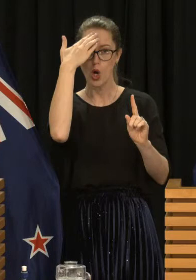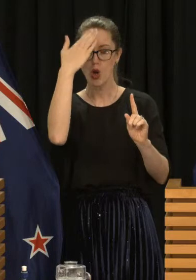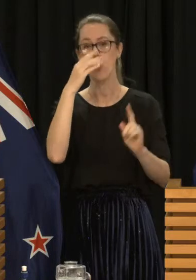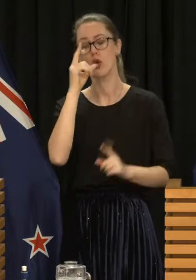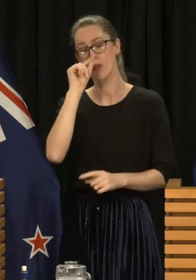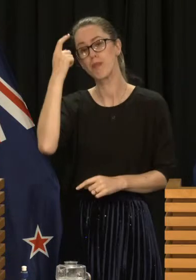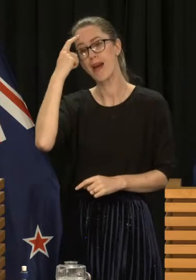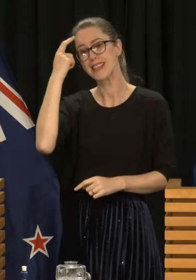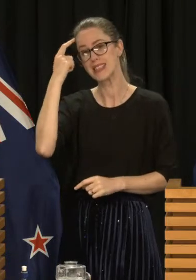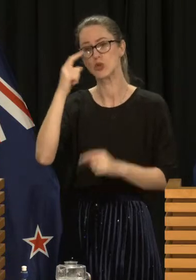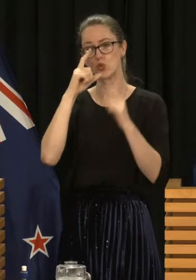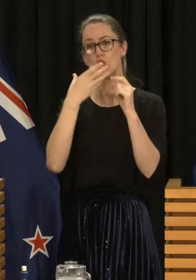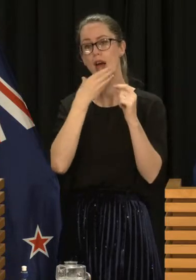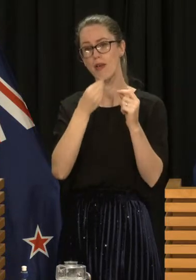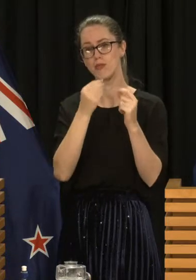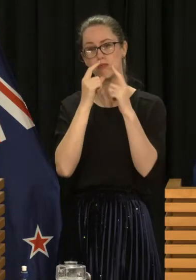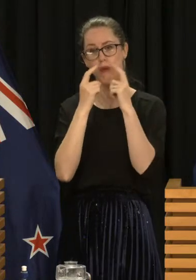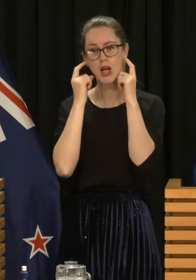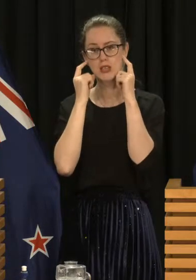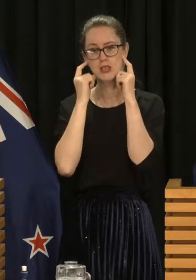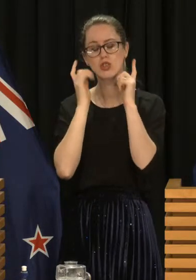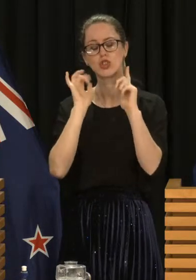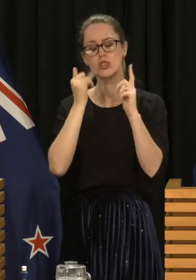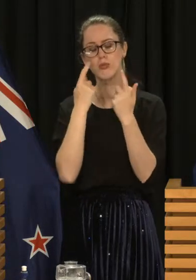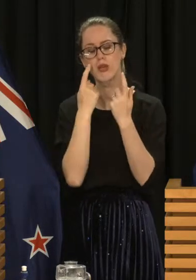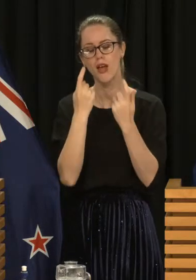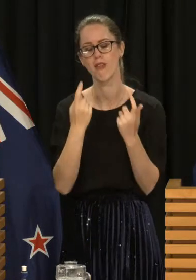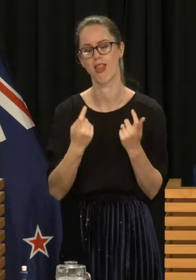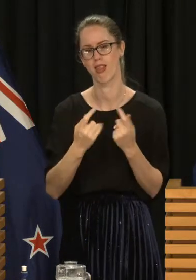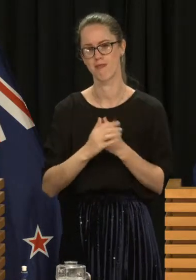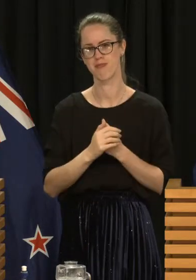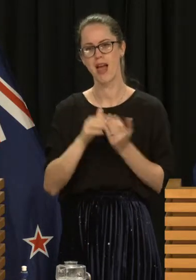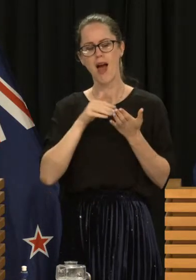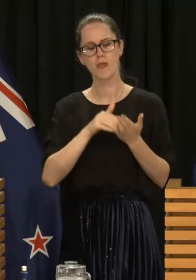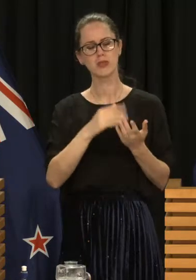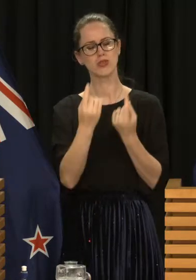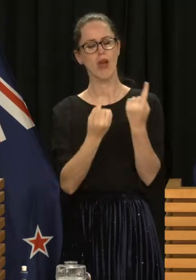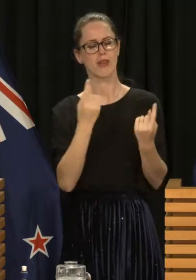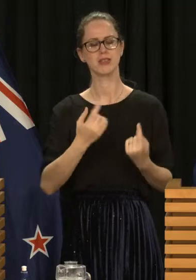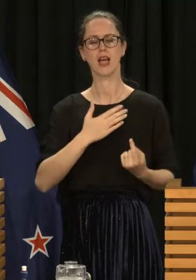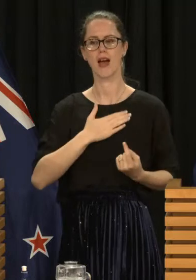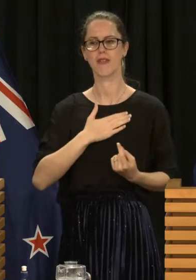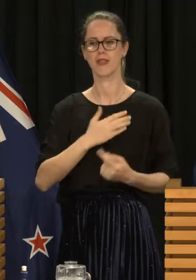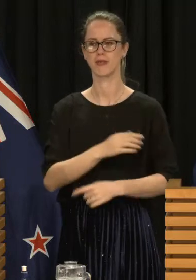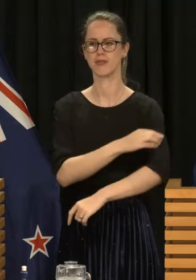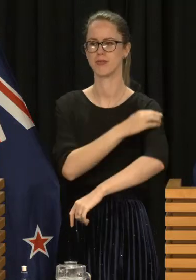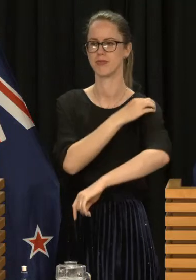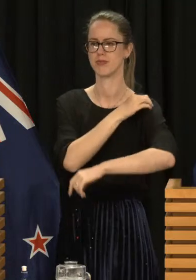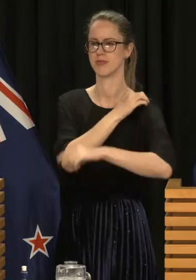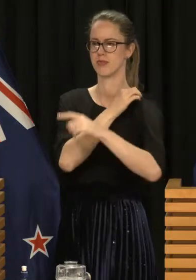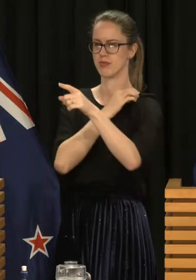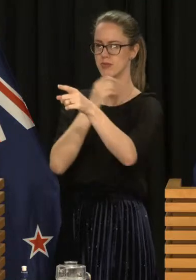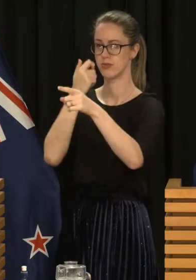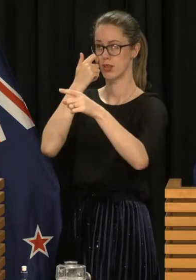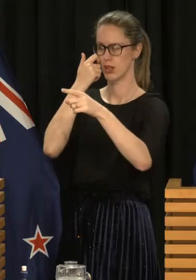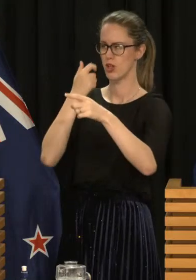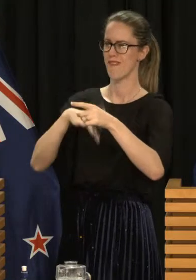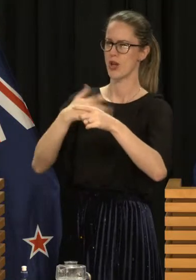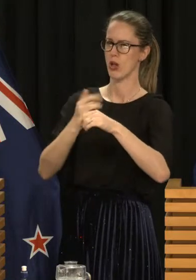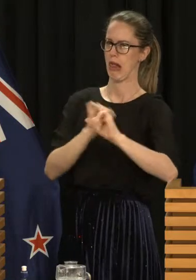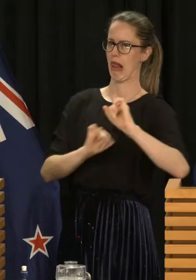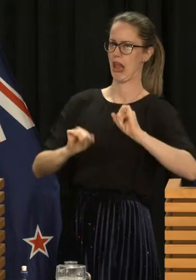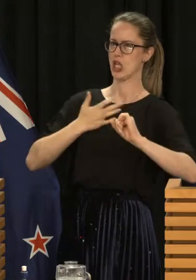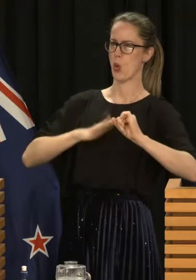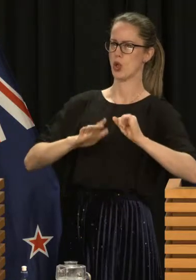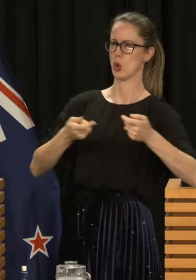sensible thing to do is to wear a mask in an abundance of caution. It keeps everybody safe. less willing to lock down or shut